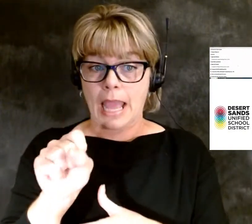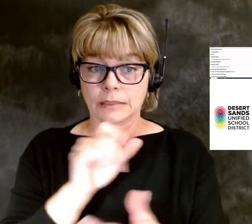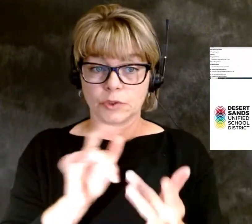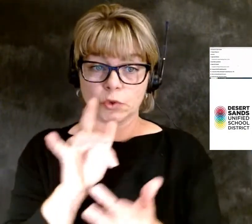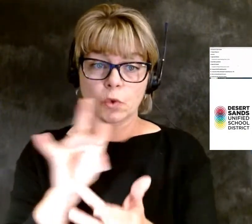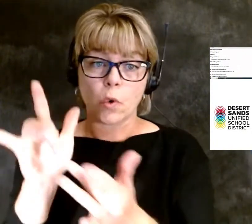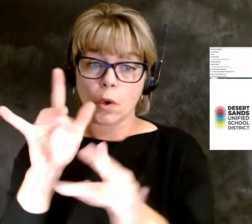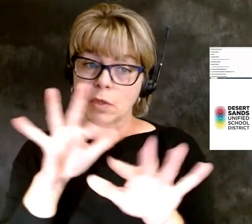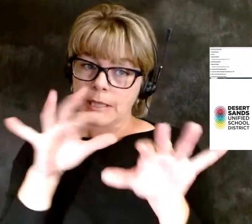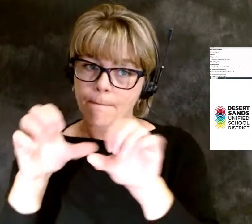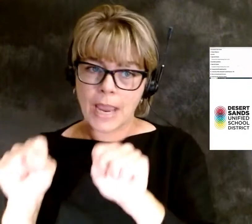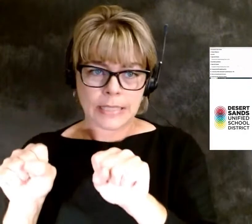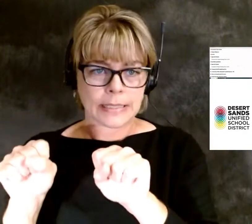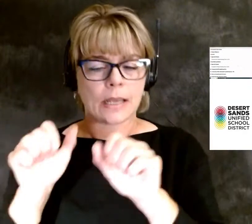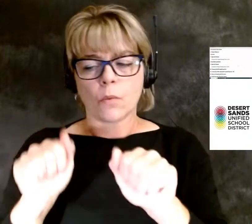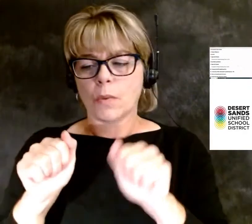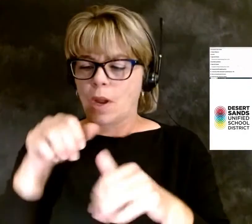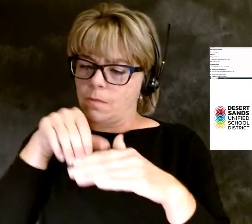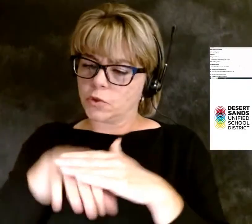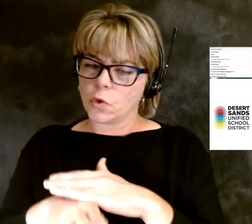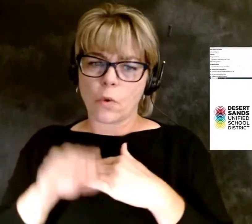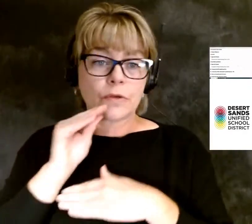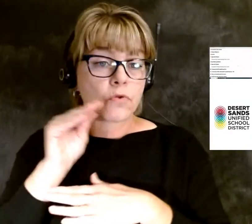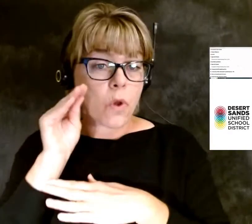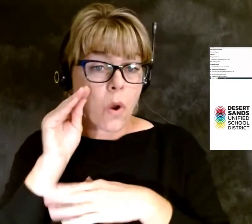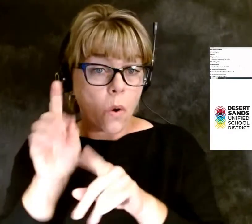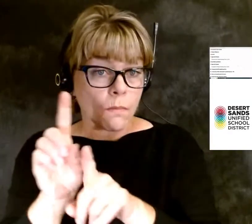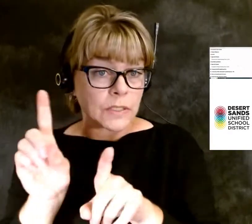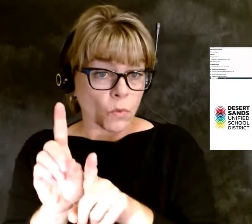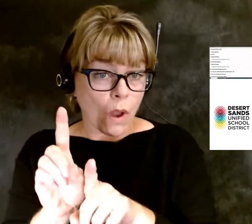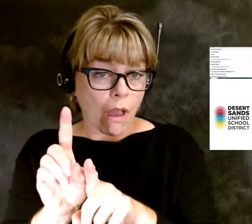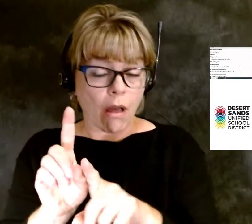the home as well. There are different tours there, and hopefully